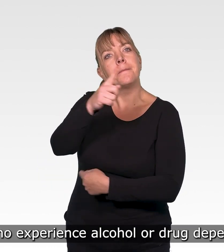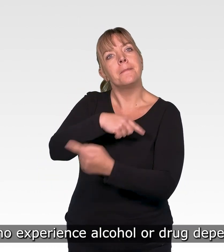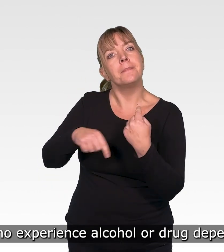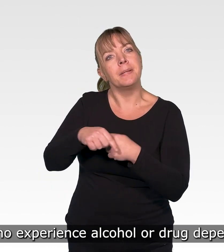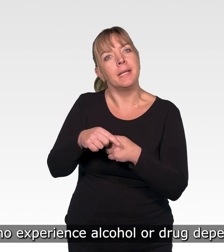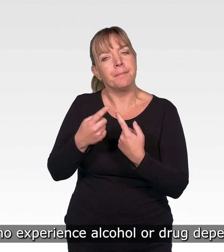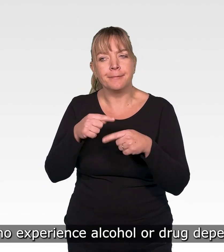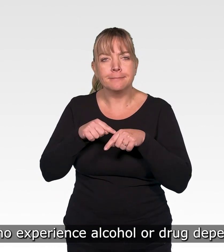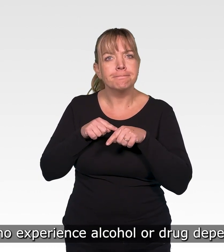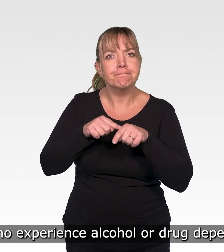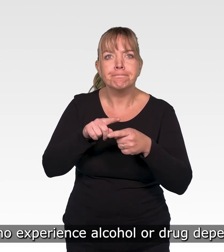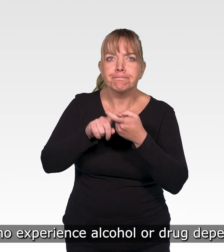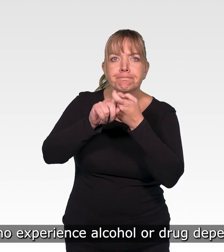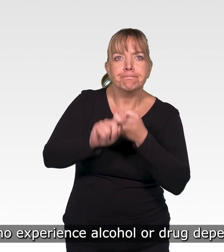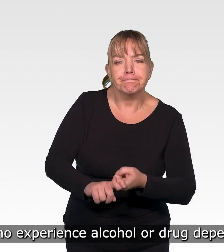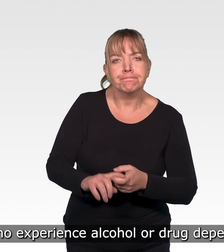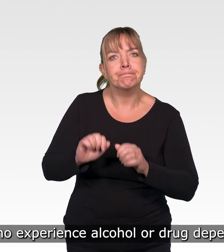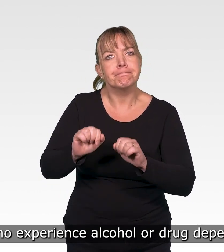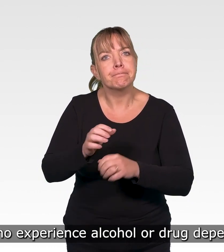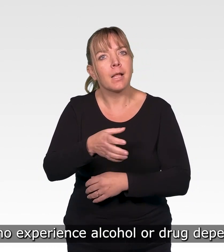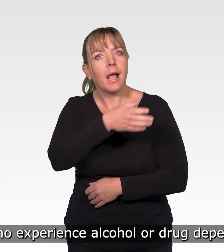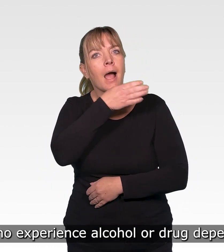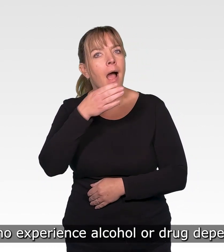people who experience alcohol or drug dependence.